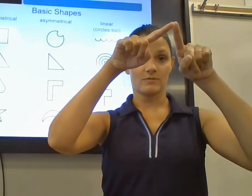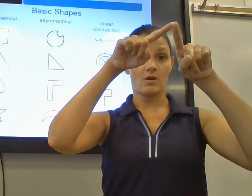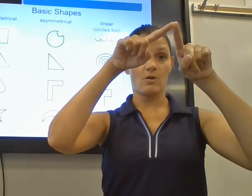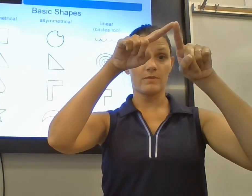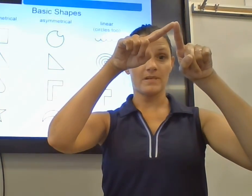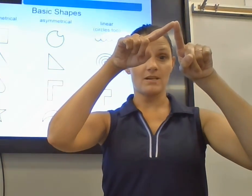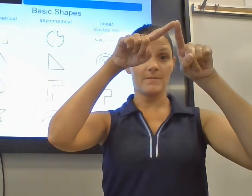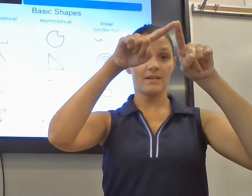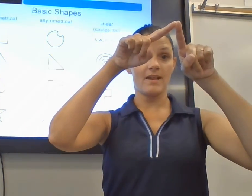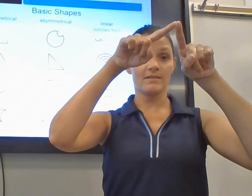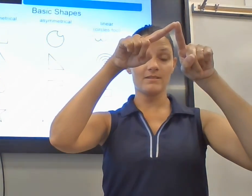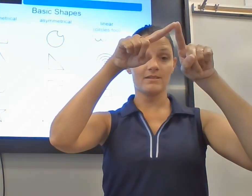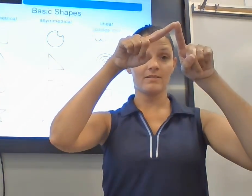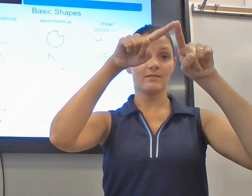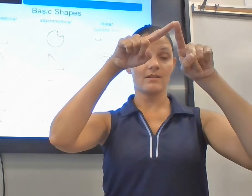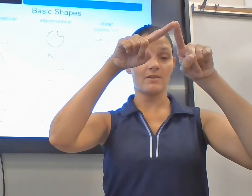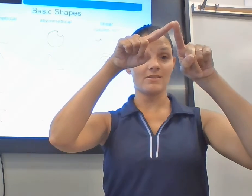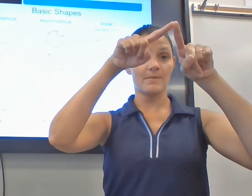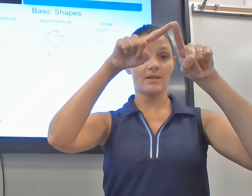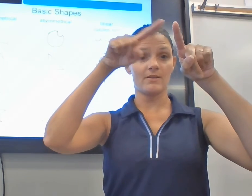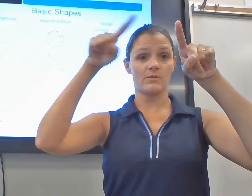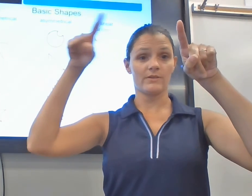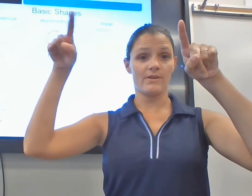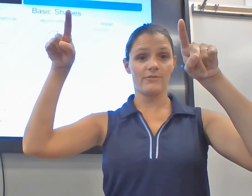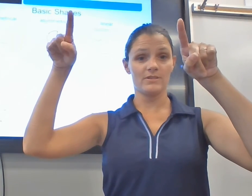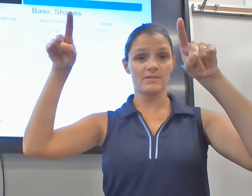All with my dominant hand, non-dominant hand holding reference.